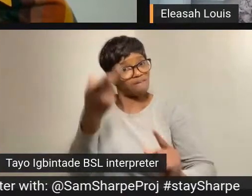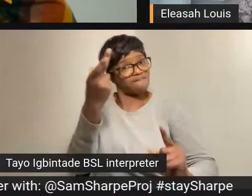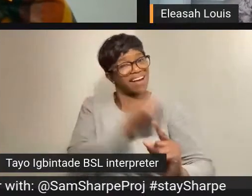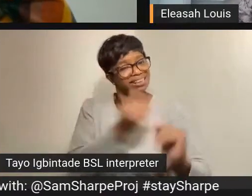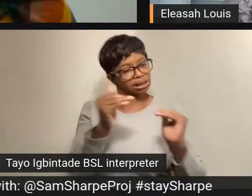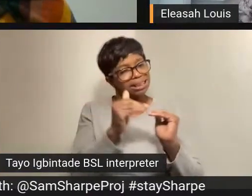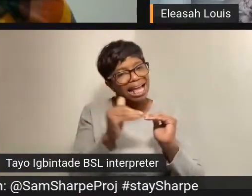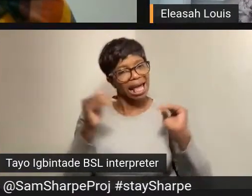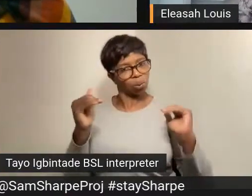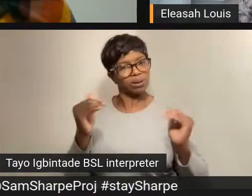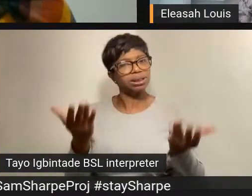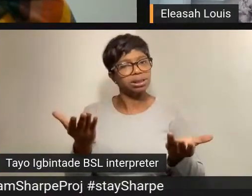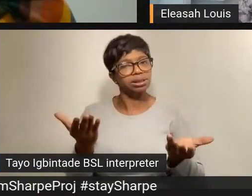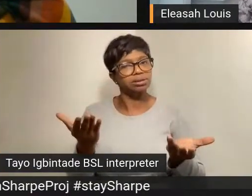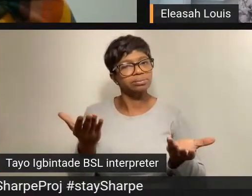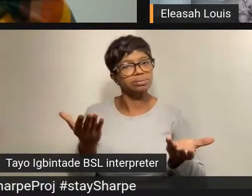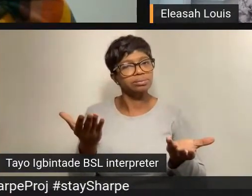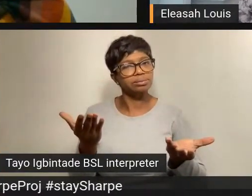equity.